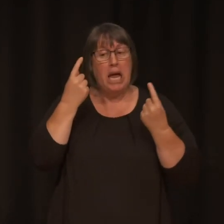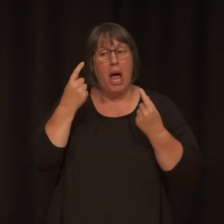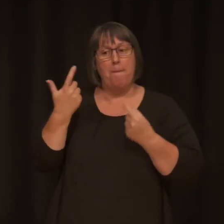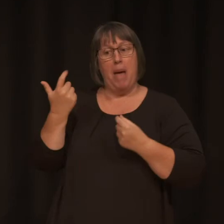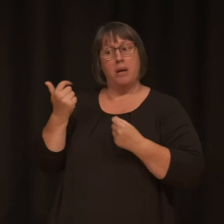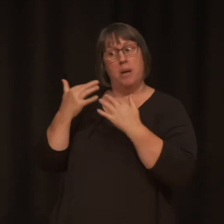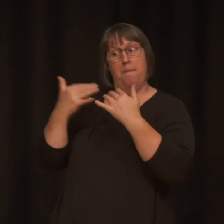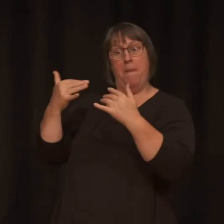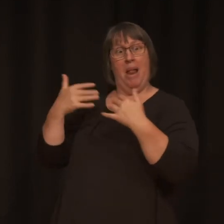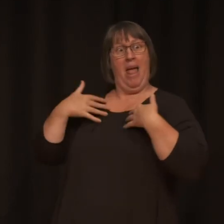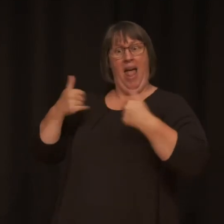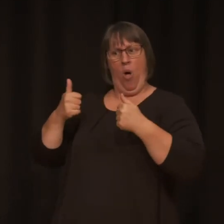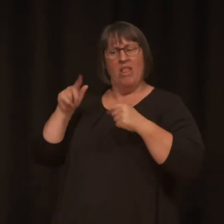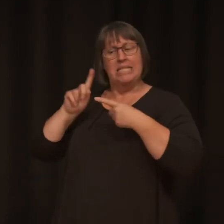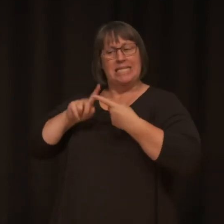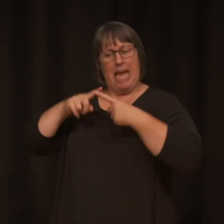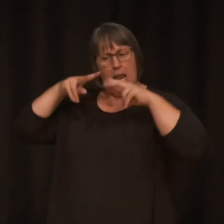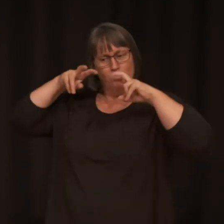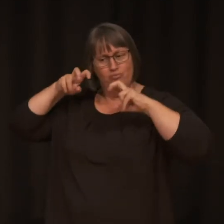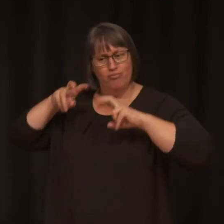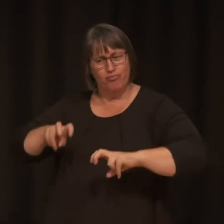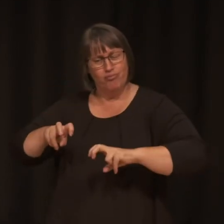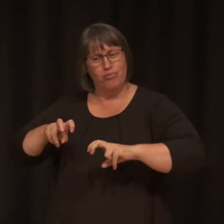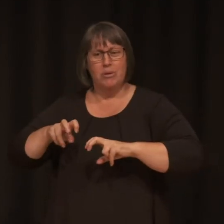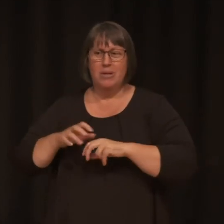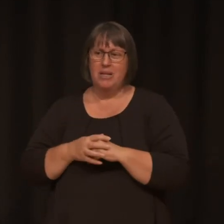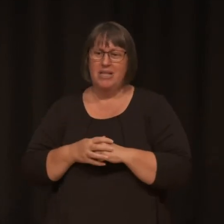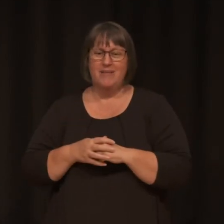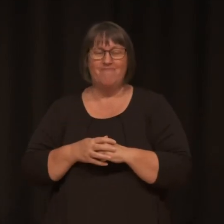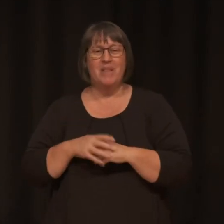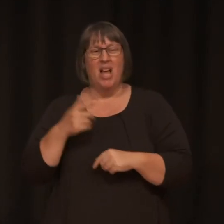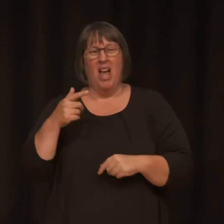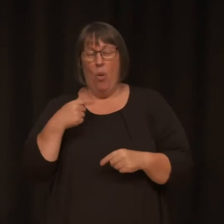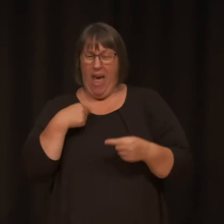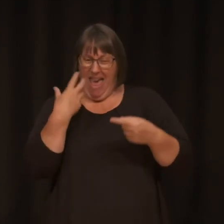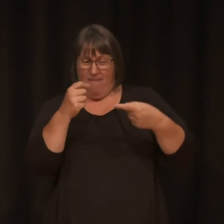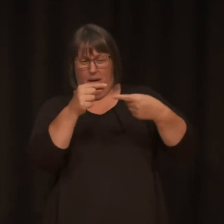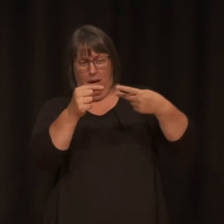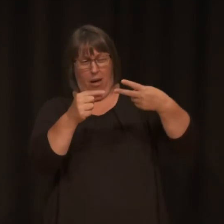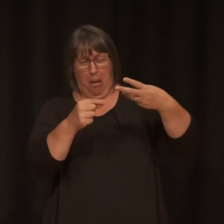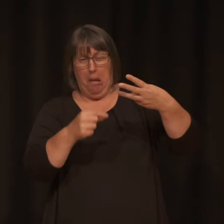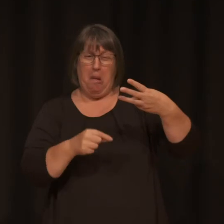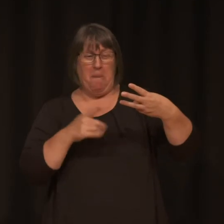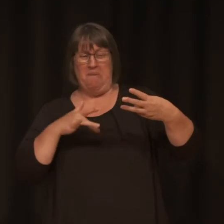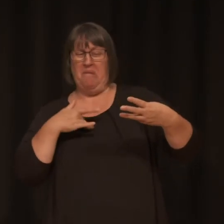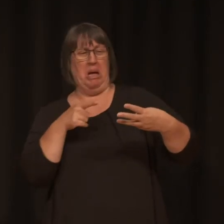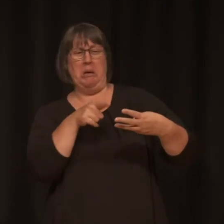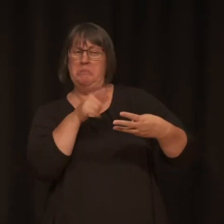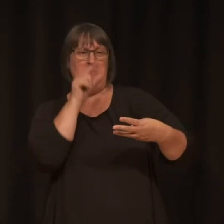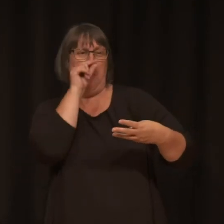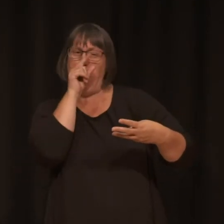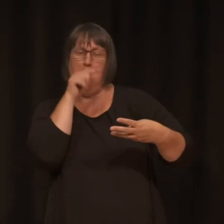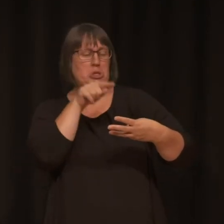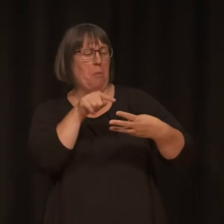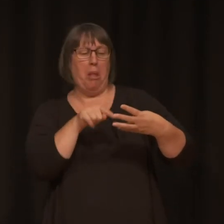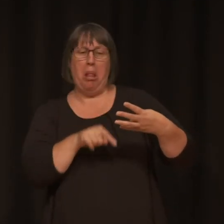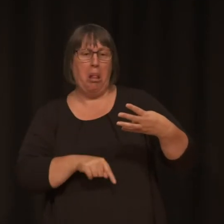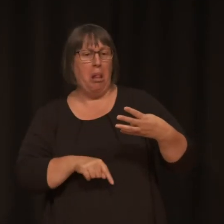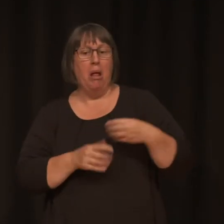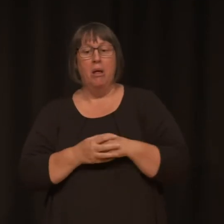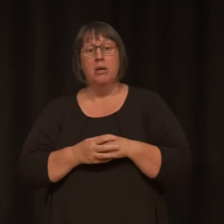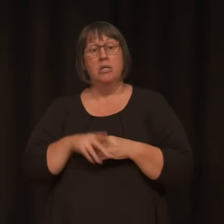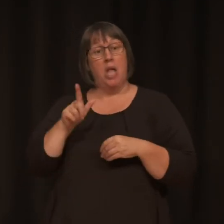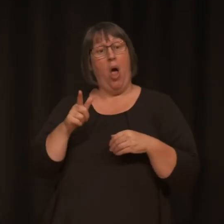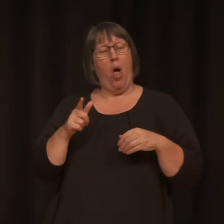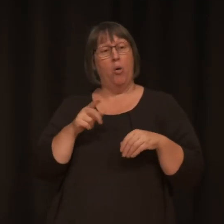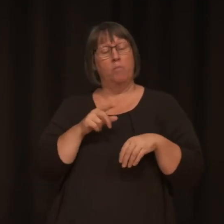to pursue. All of them are considered, however, to be unlikely, and none of them have stood in the way of the Director-General,